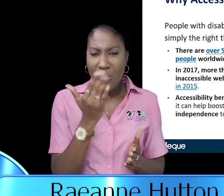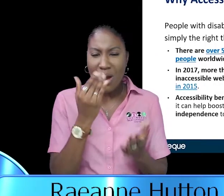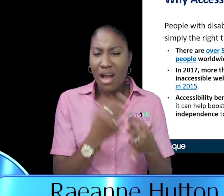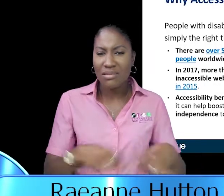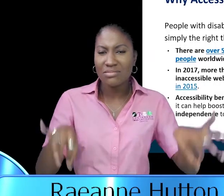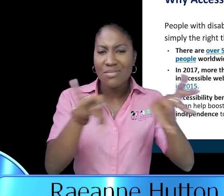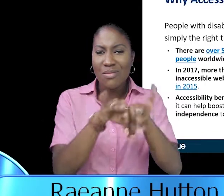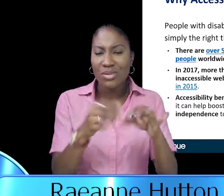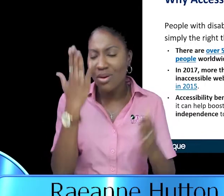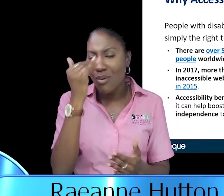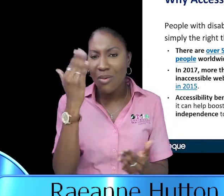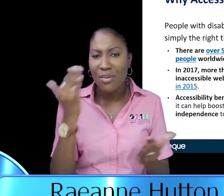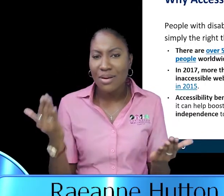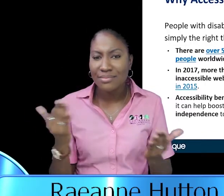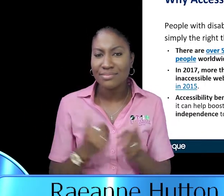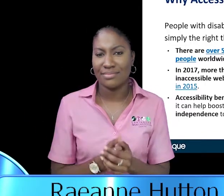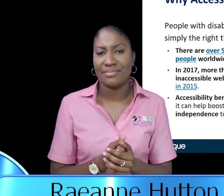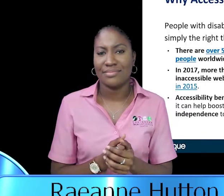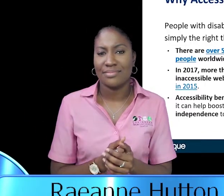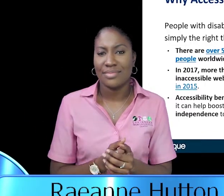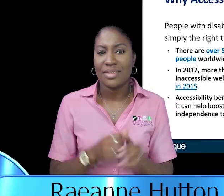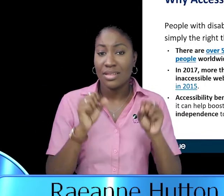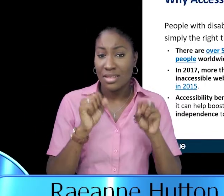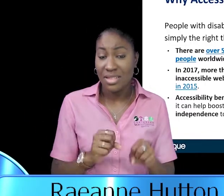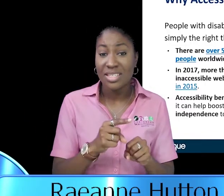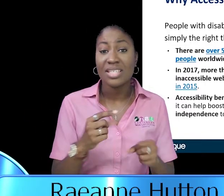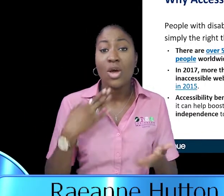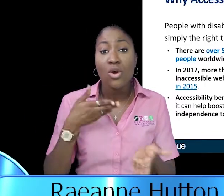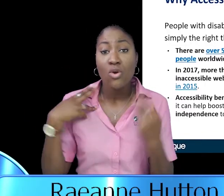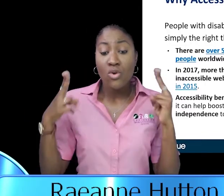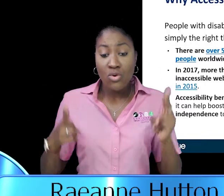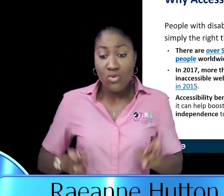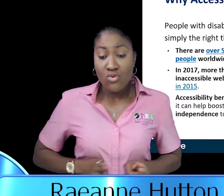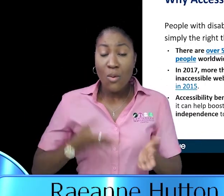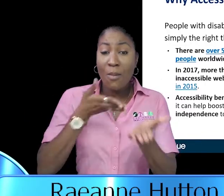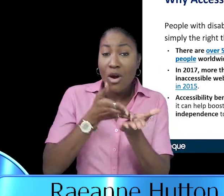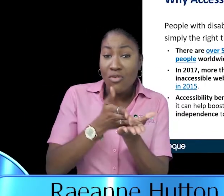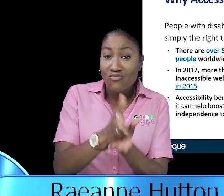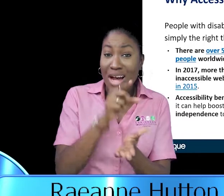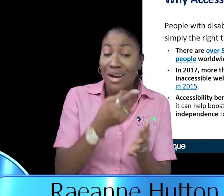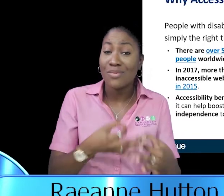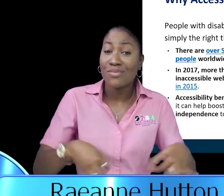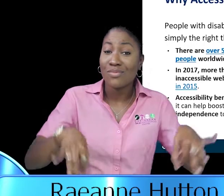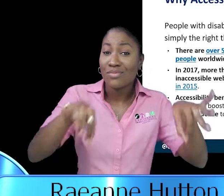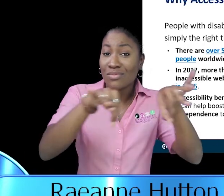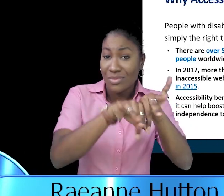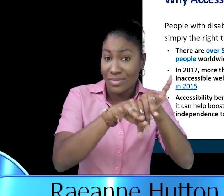does this matter, or why is it important? As Sean said, it's a fundamental human right.